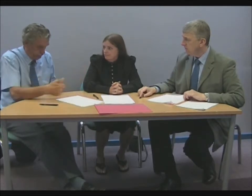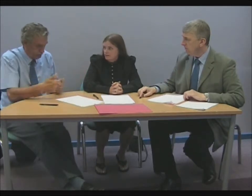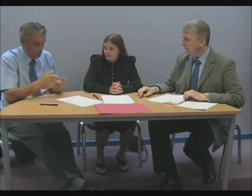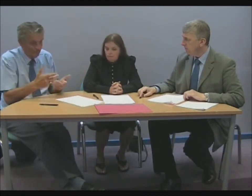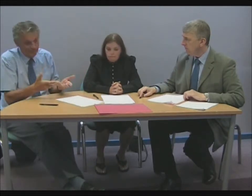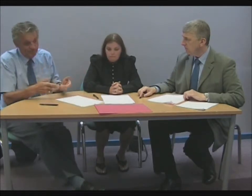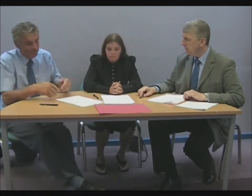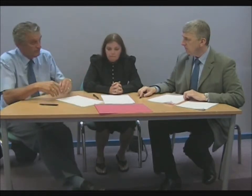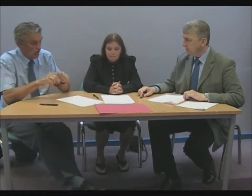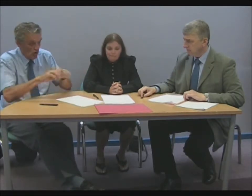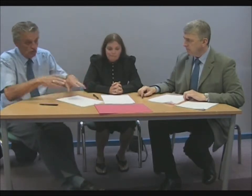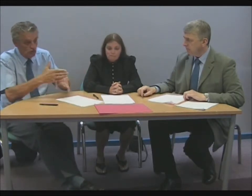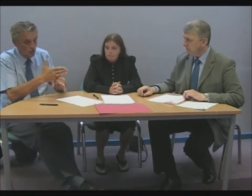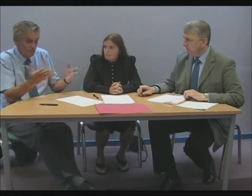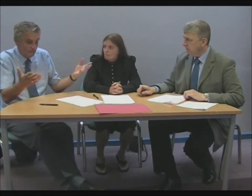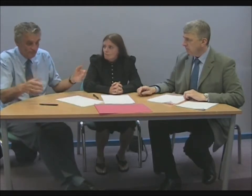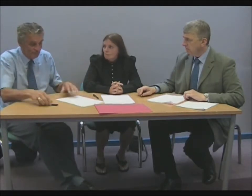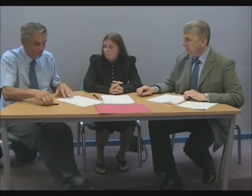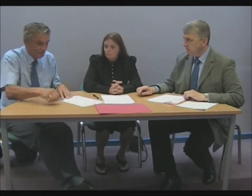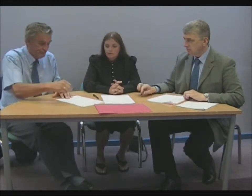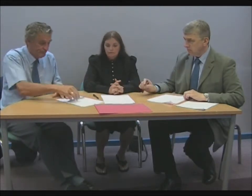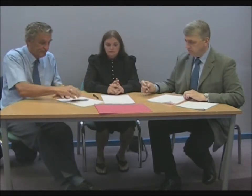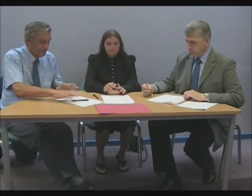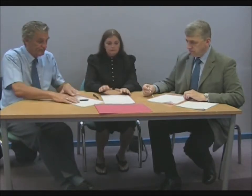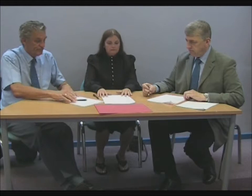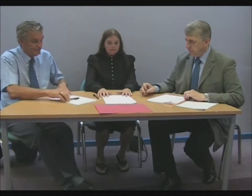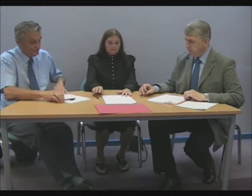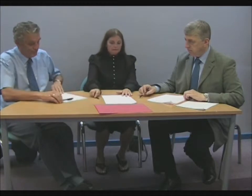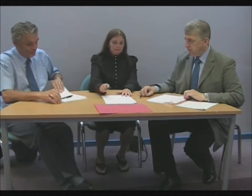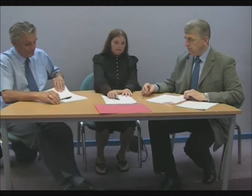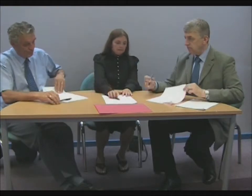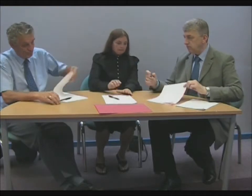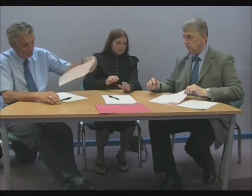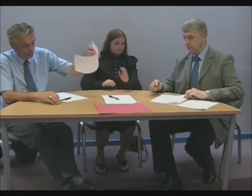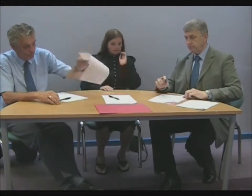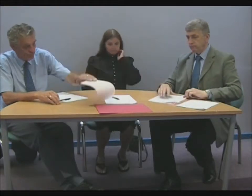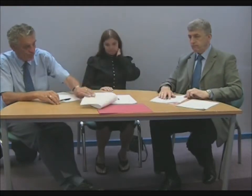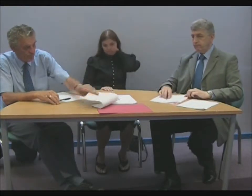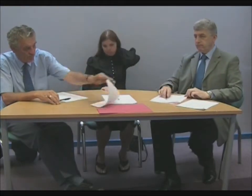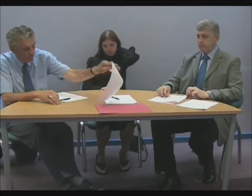interpreter. There, yeah, he's lost the job.